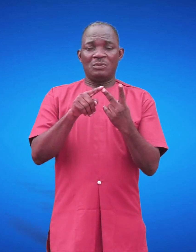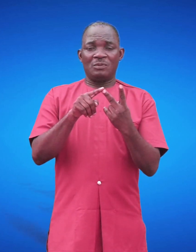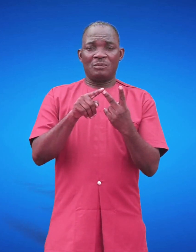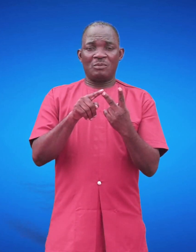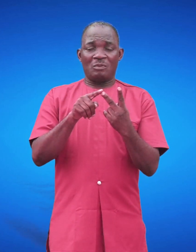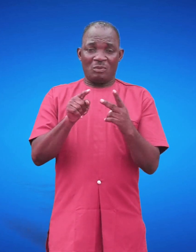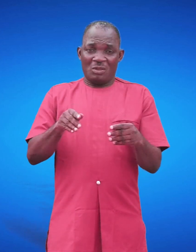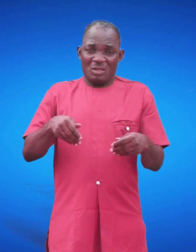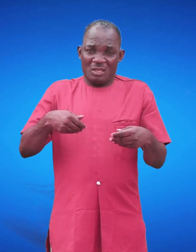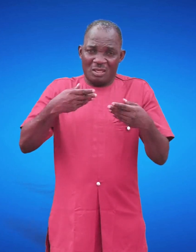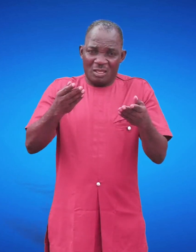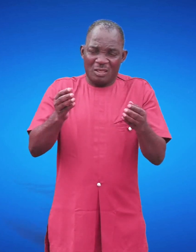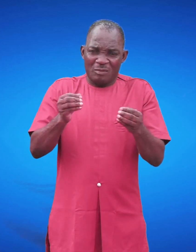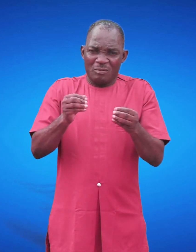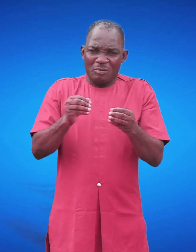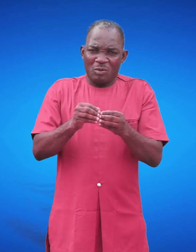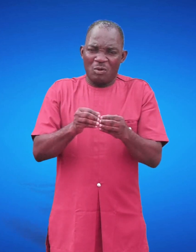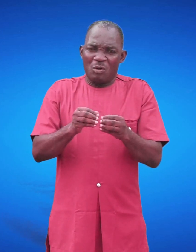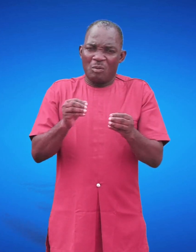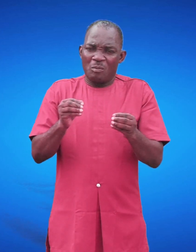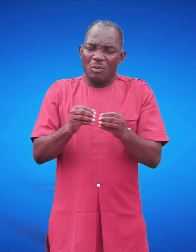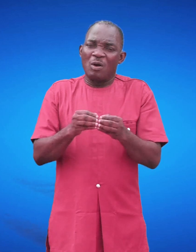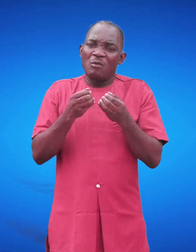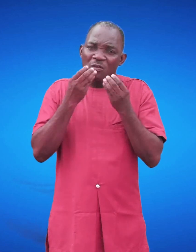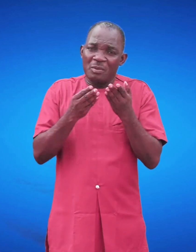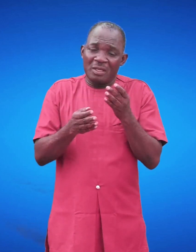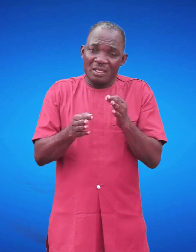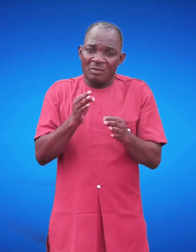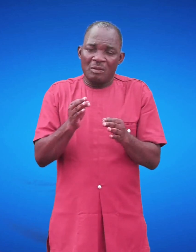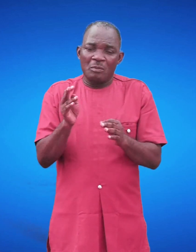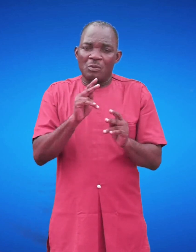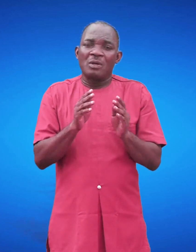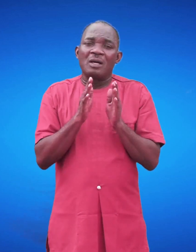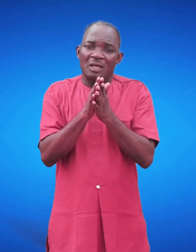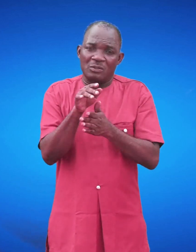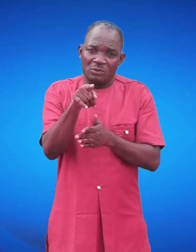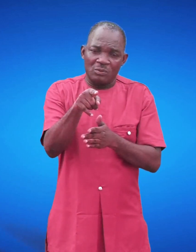Giving more details if asked to.